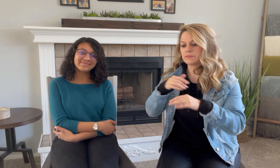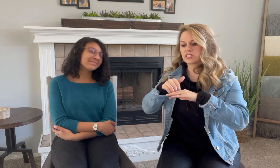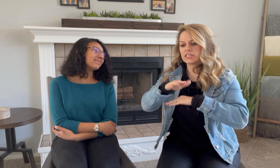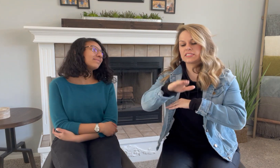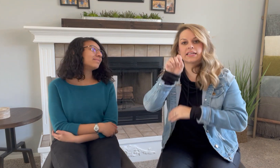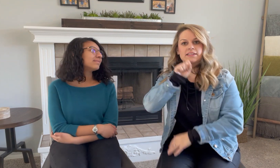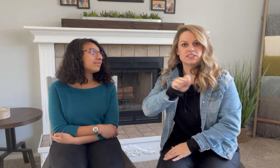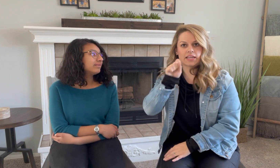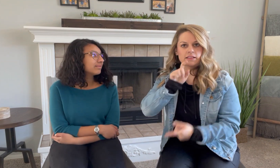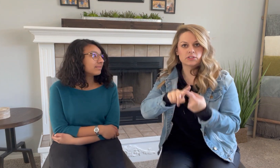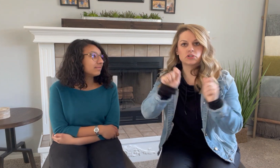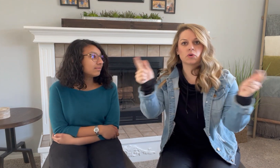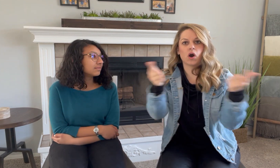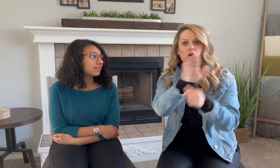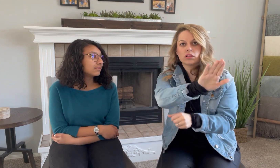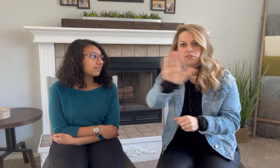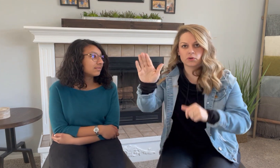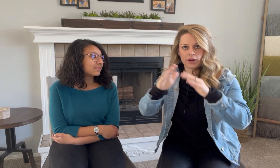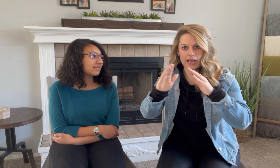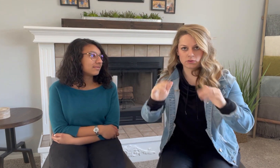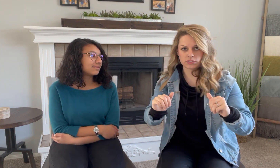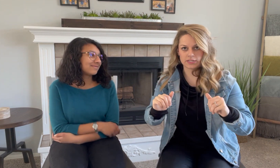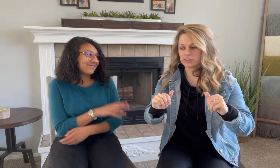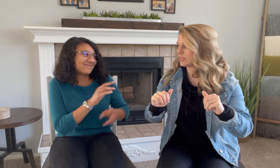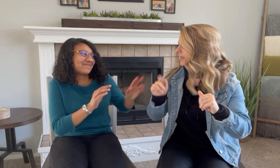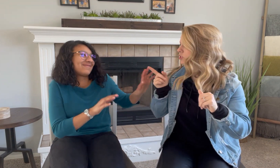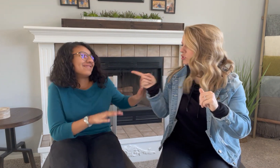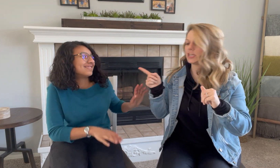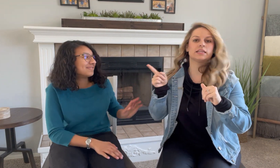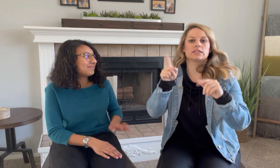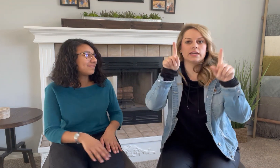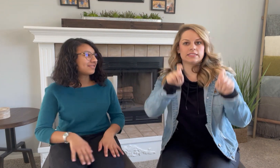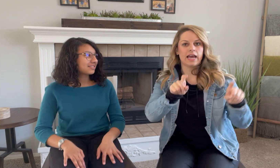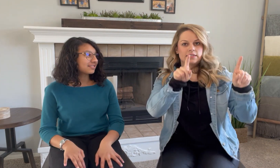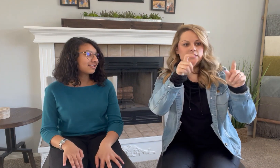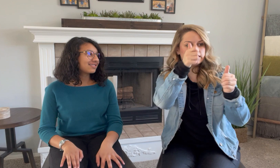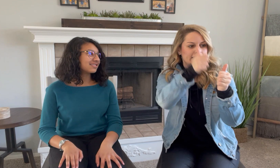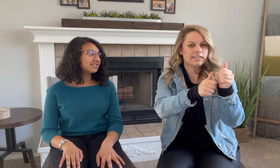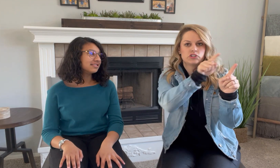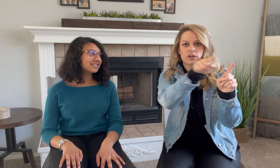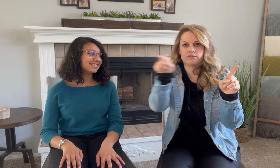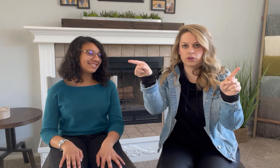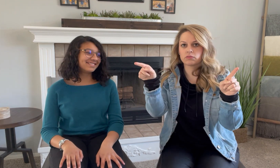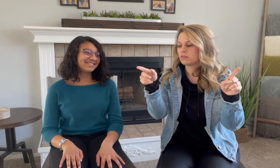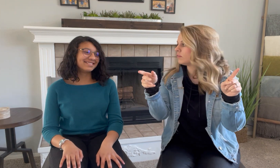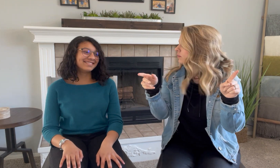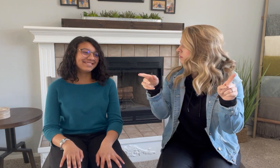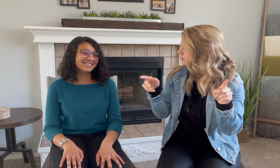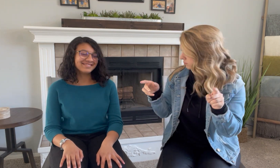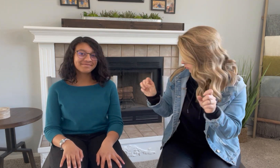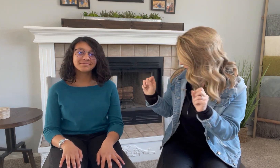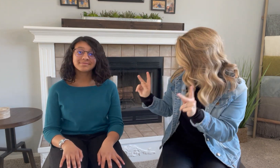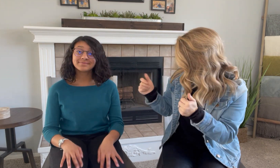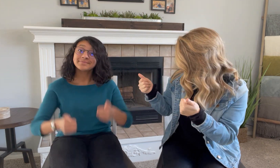just gonna send Selah to all of your houses and she is gonna test each of you. Okay, sound